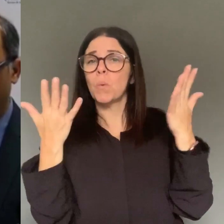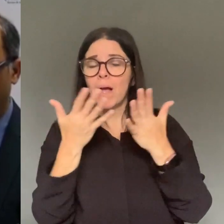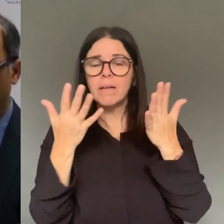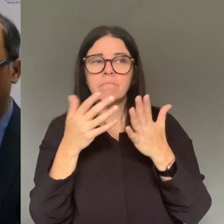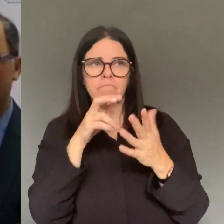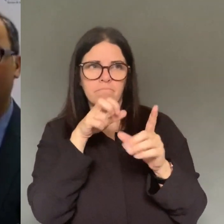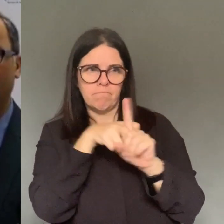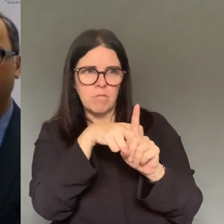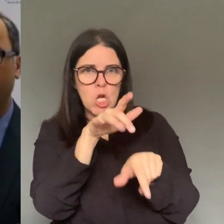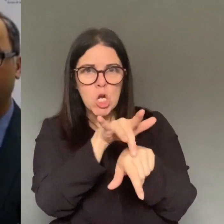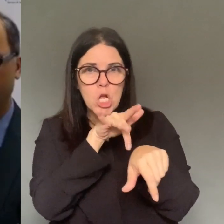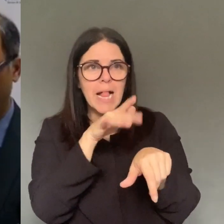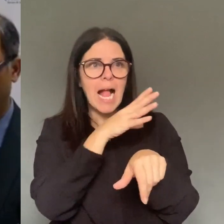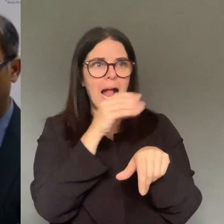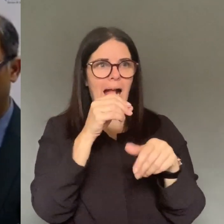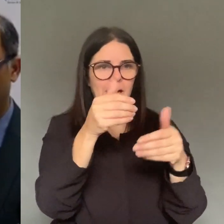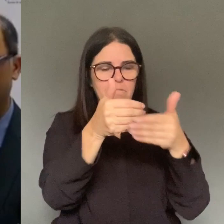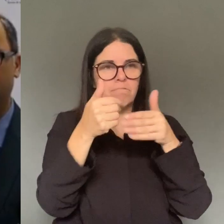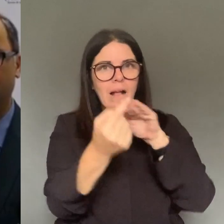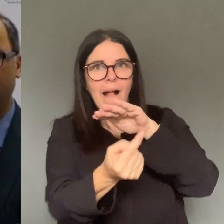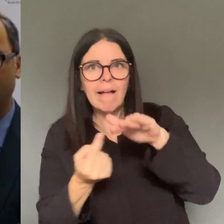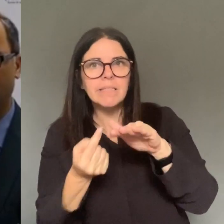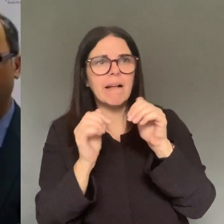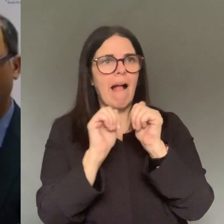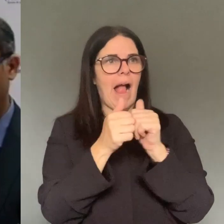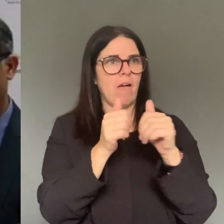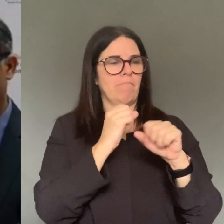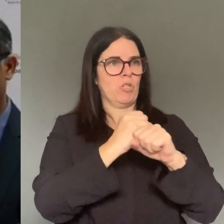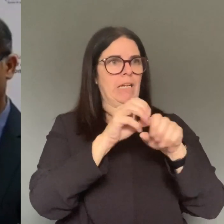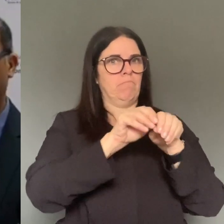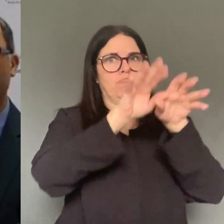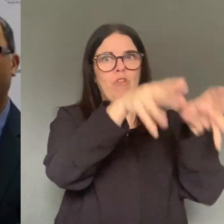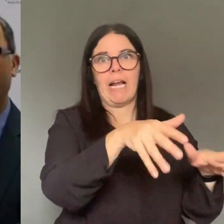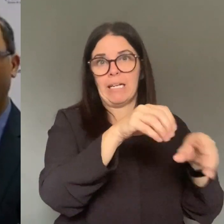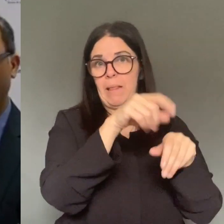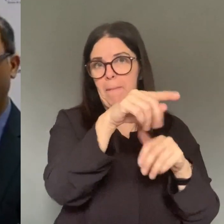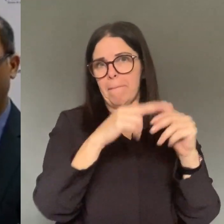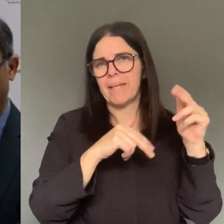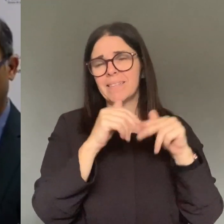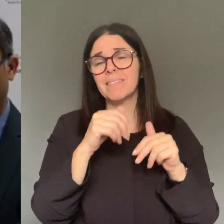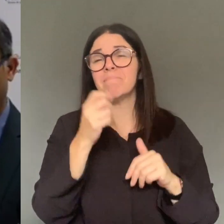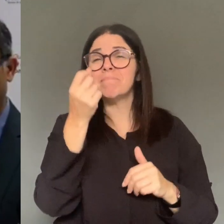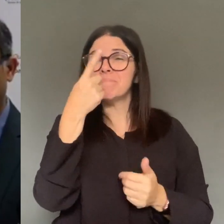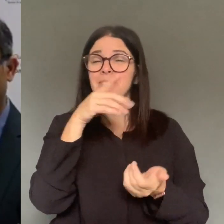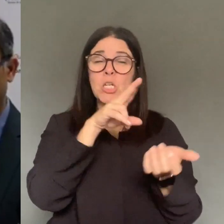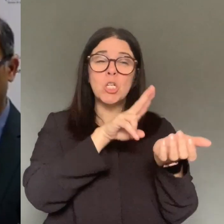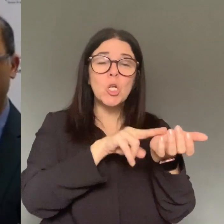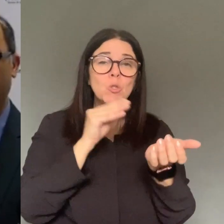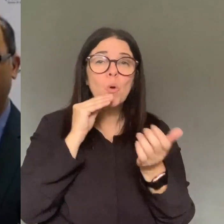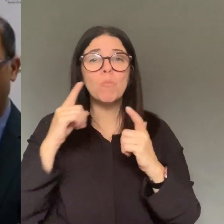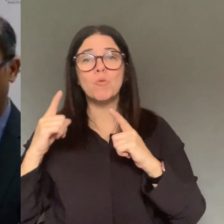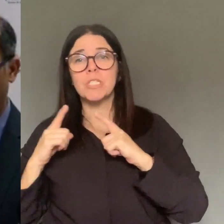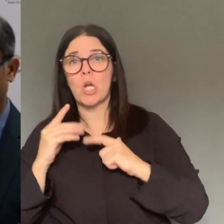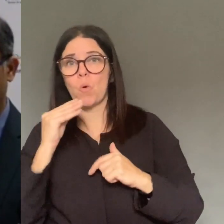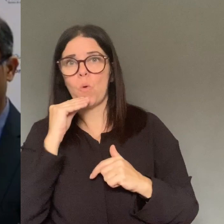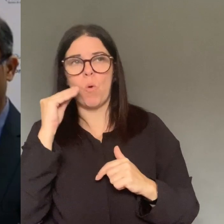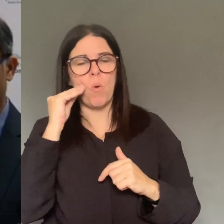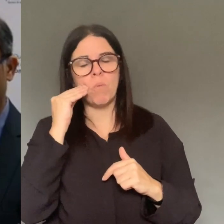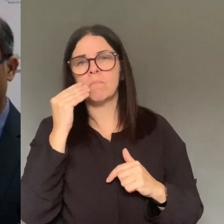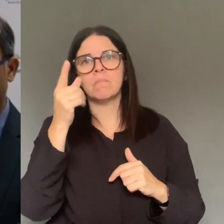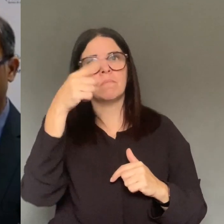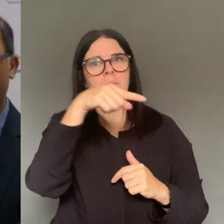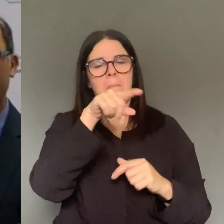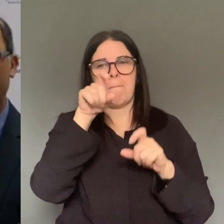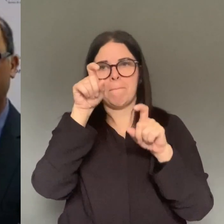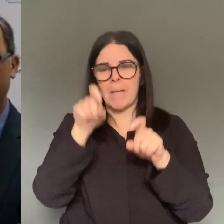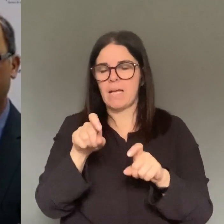and we will continue to work with the rest of the facilities that are currently in outbreak or the other facilities that are not in outbreak for